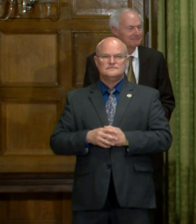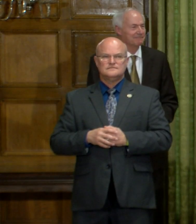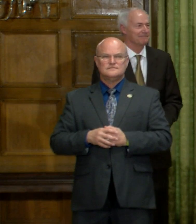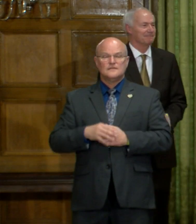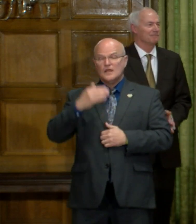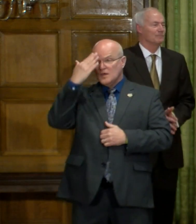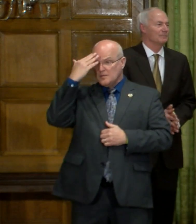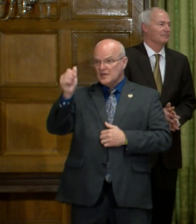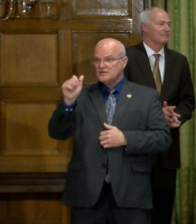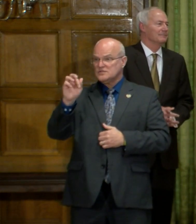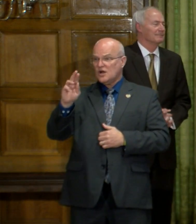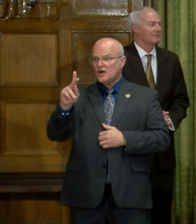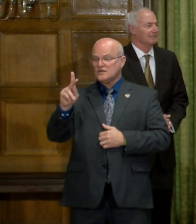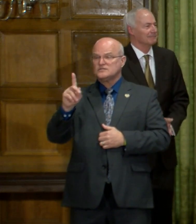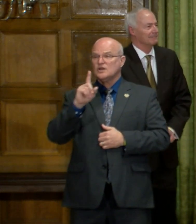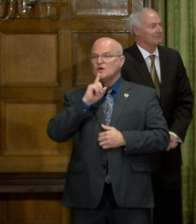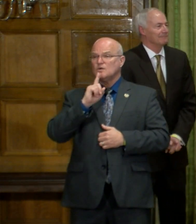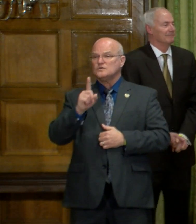Because Arkansas was one of